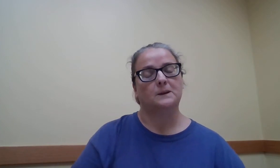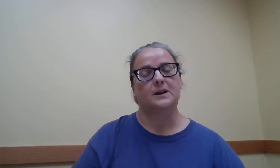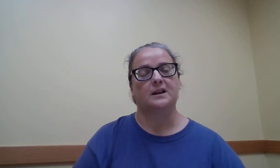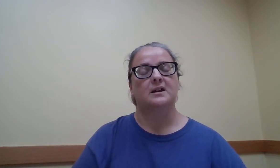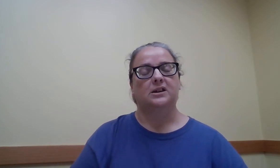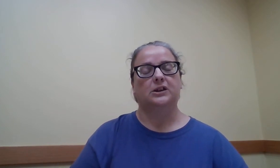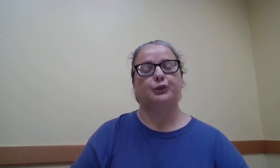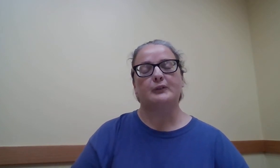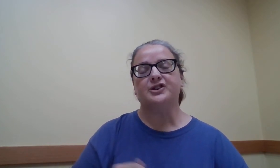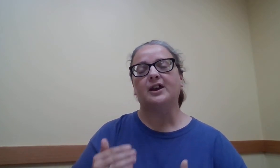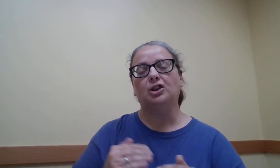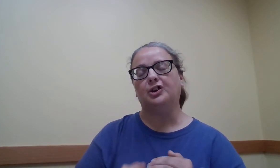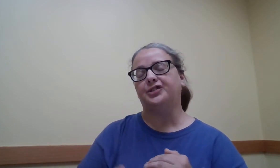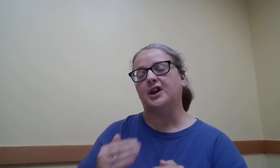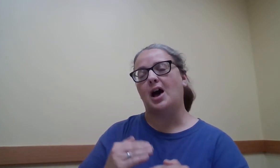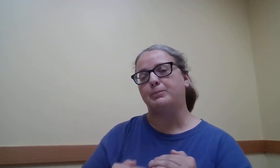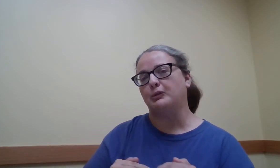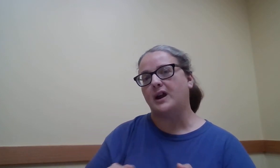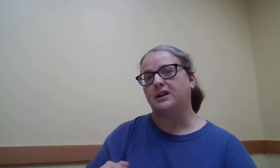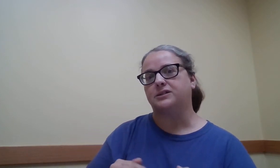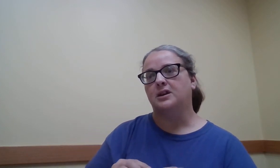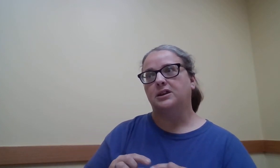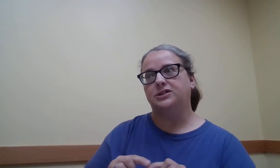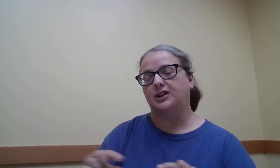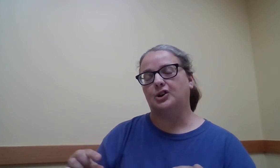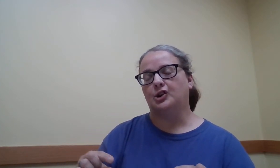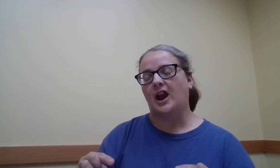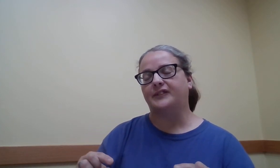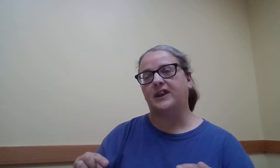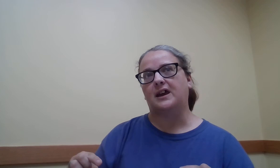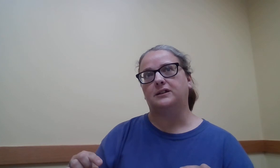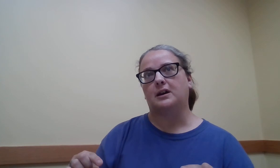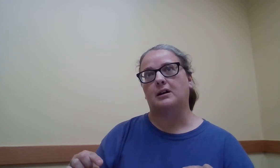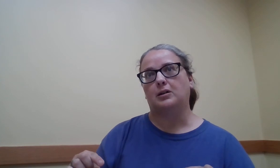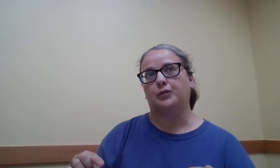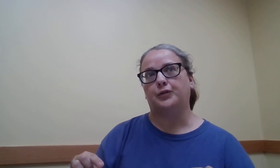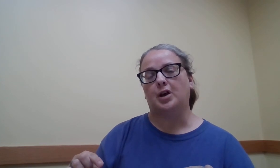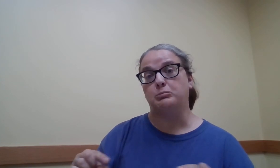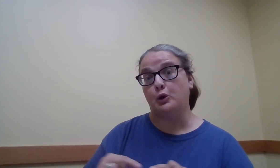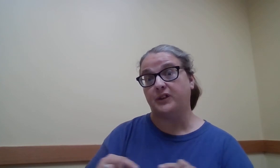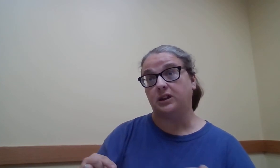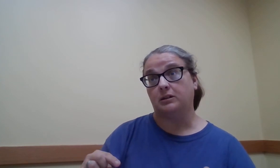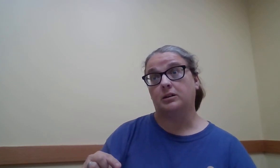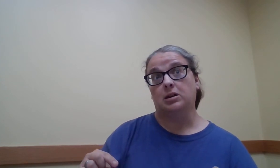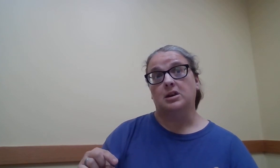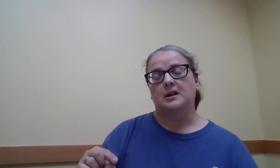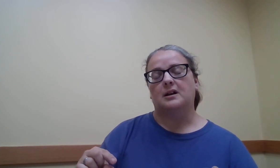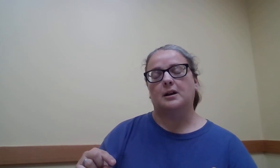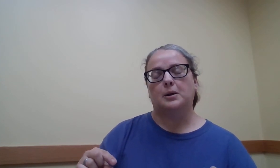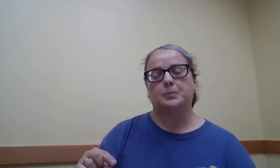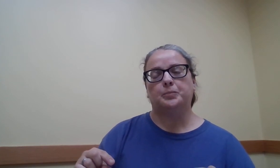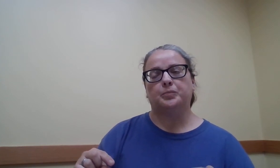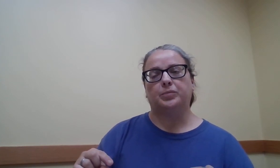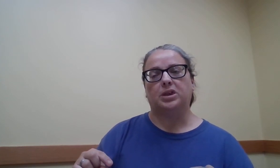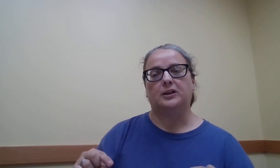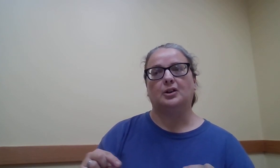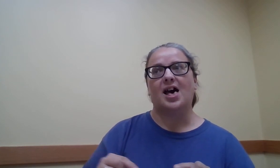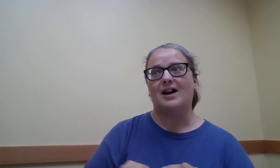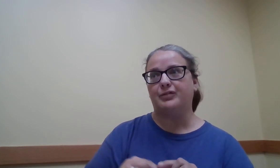Okay, if you ever take a look at the copyright year at the end of a movie, it'll have the